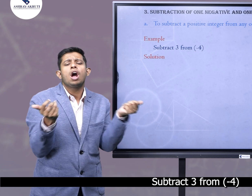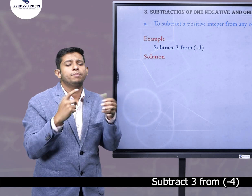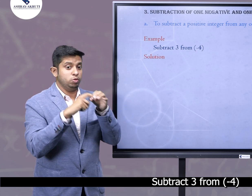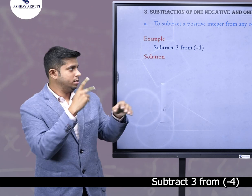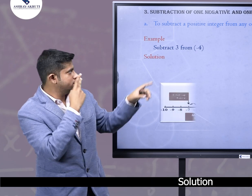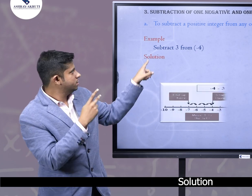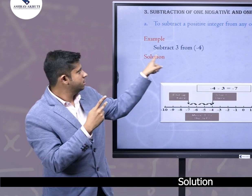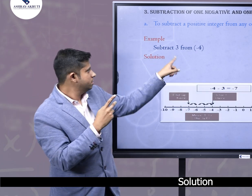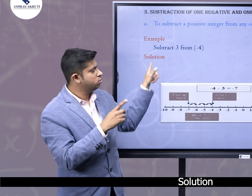Solution.